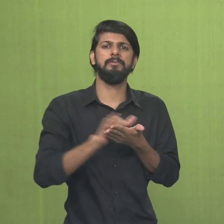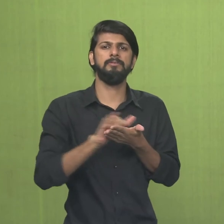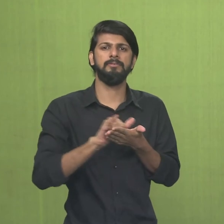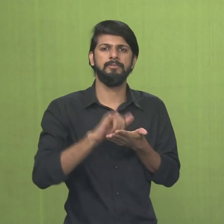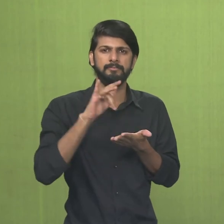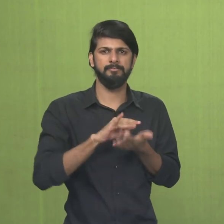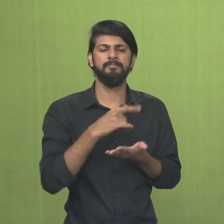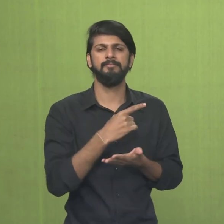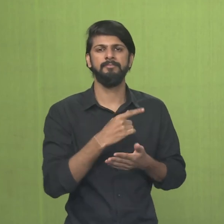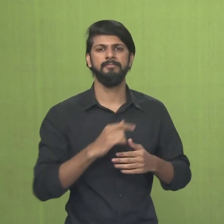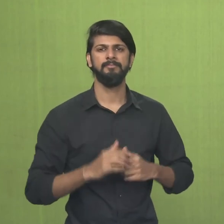which is in New York.